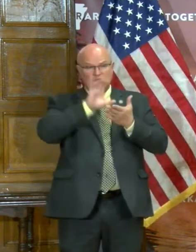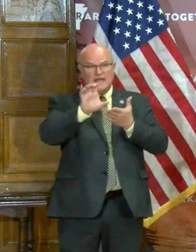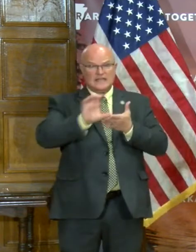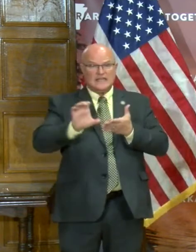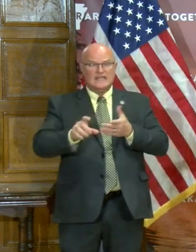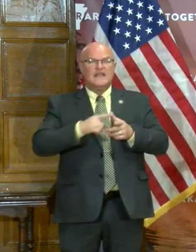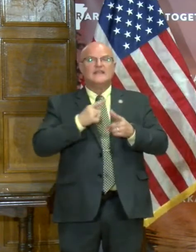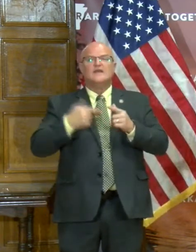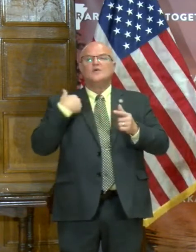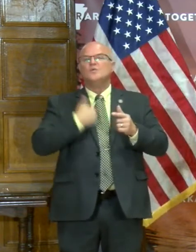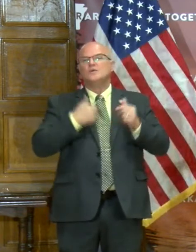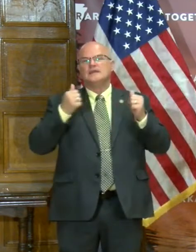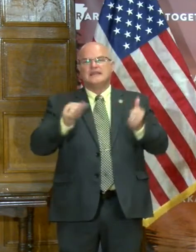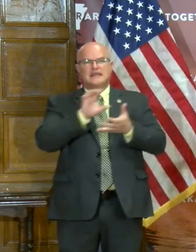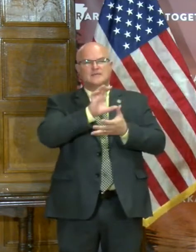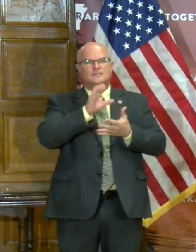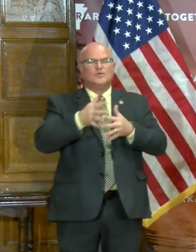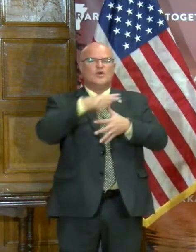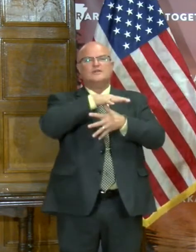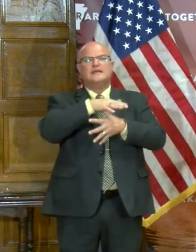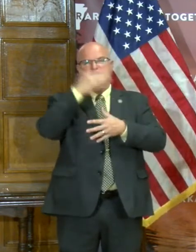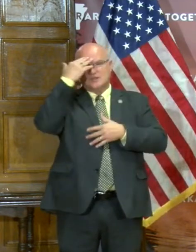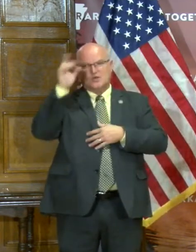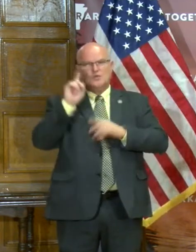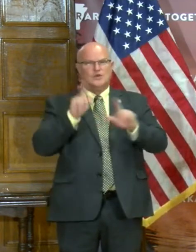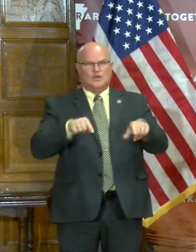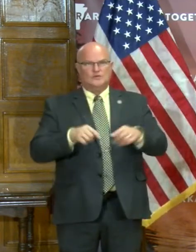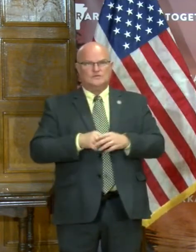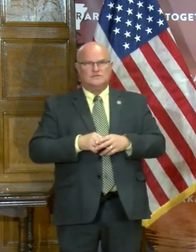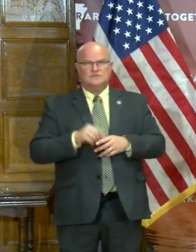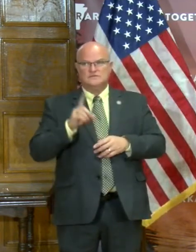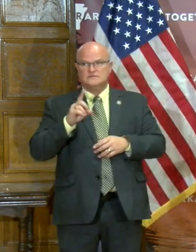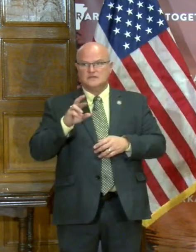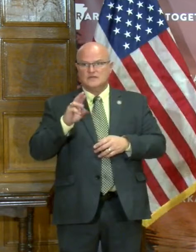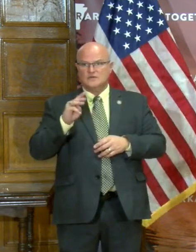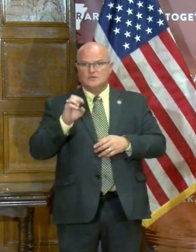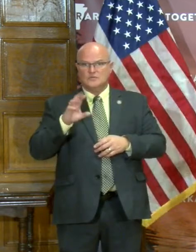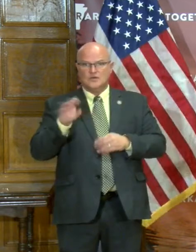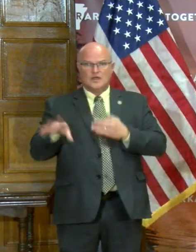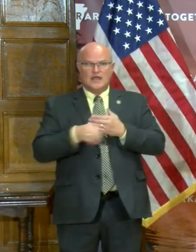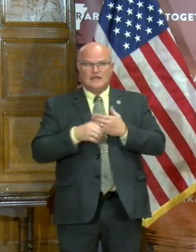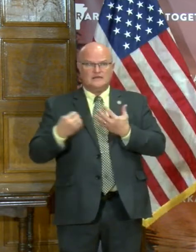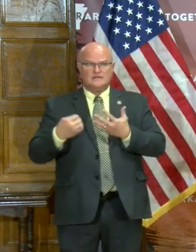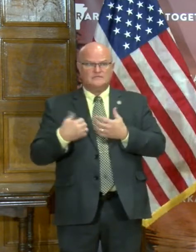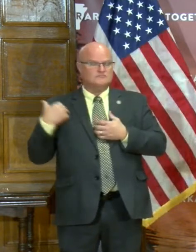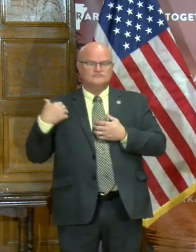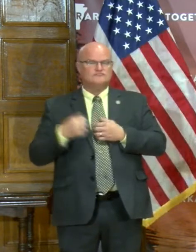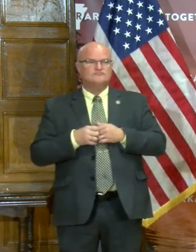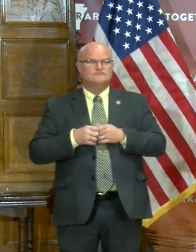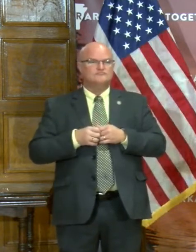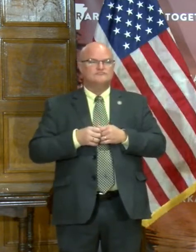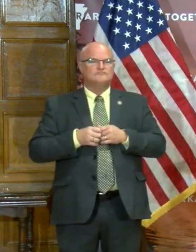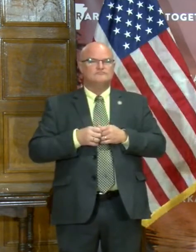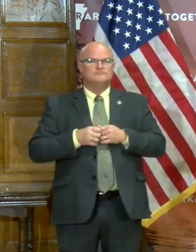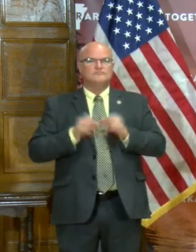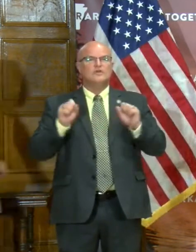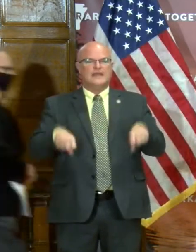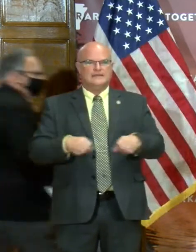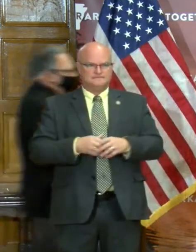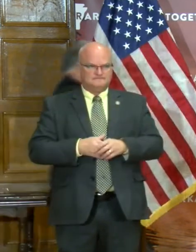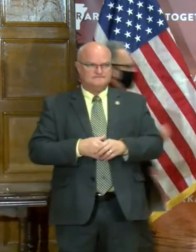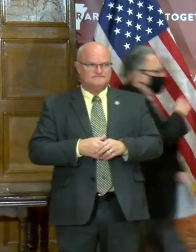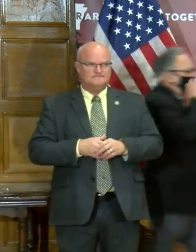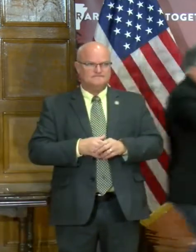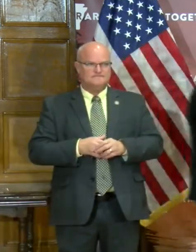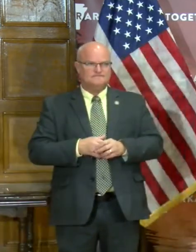allocation, then we will be able to prioritize and know where that goes. Dr. Romero, do you have anything else to add on that? I can add a little bit more detail